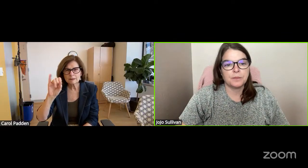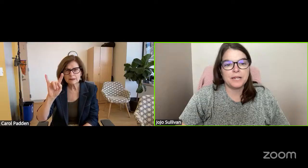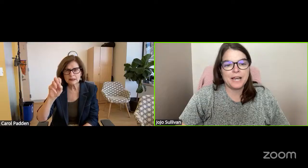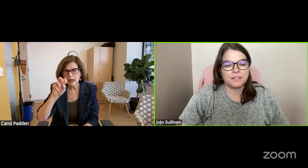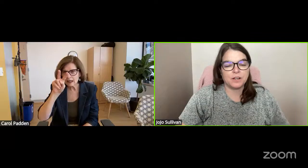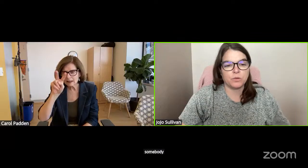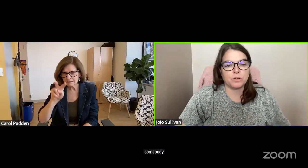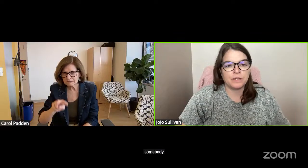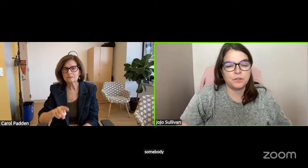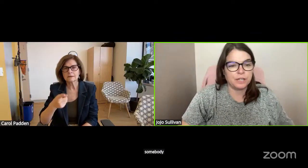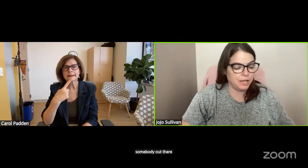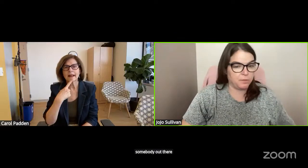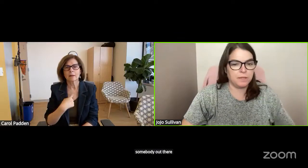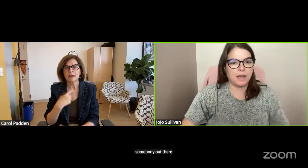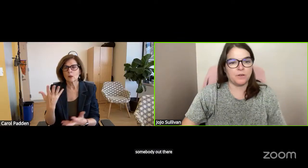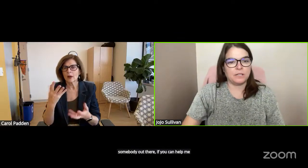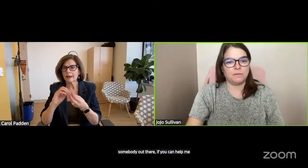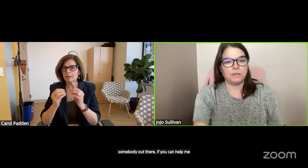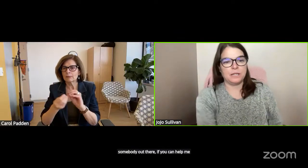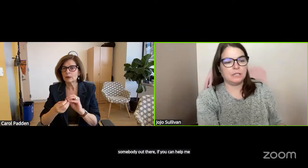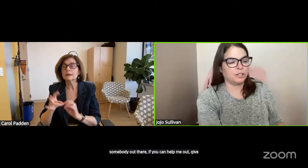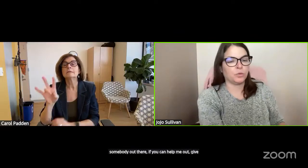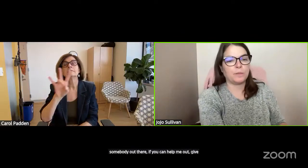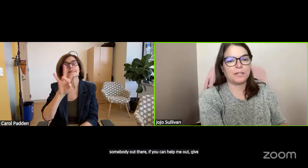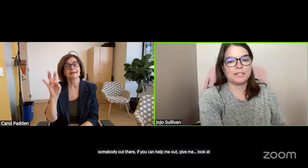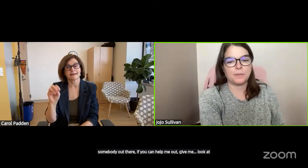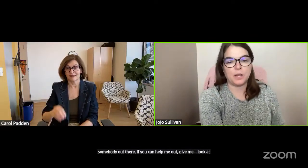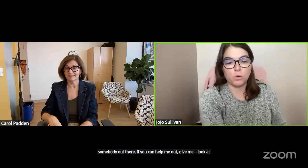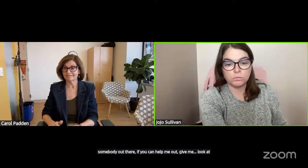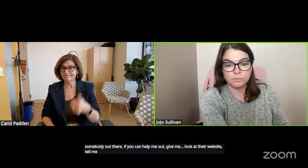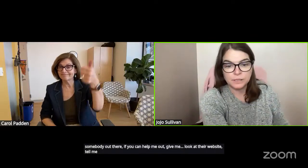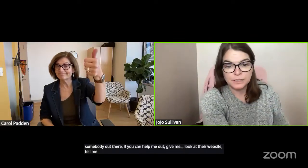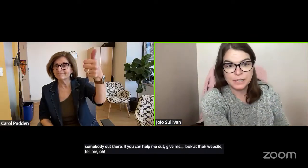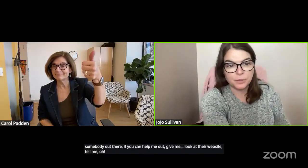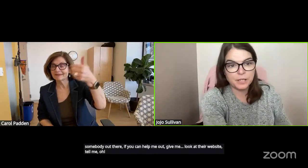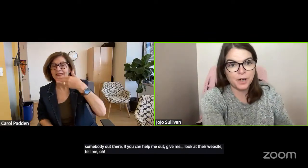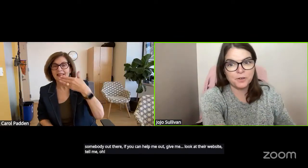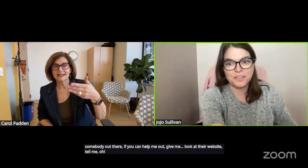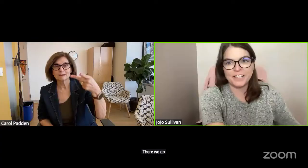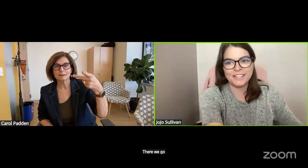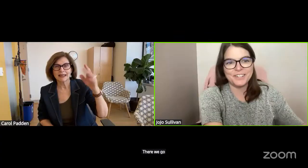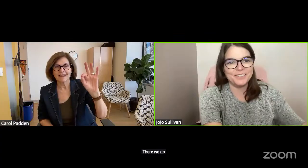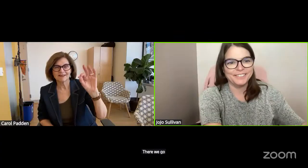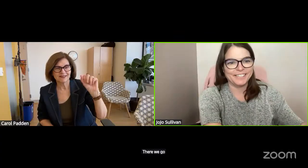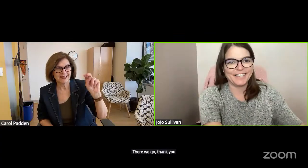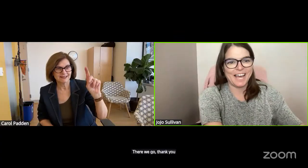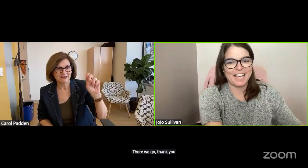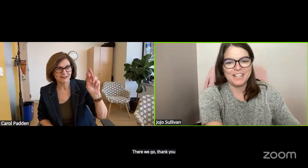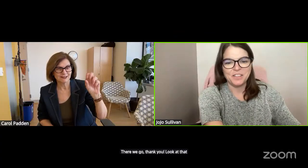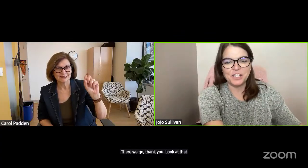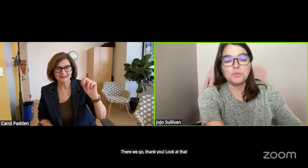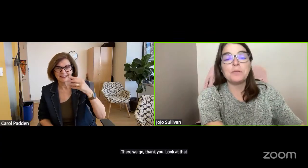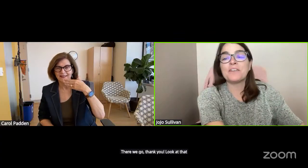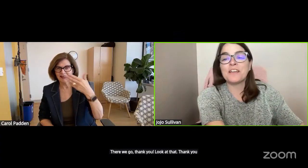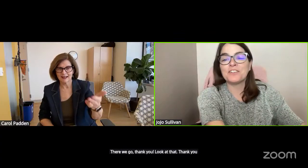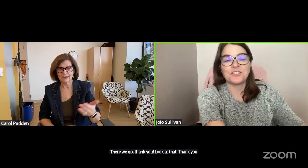Somebody out there, if you can help me out, look at their website, tell me, oh, there we go. Thank you. Look at that. Thank you, P.F.